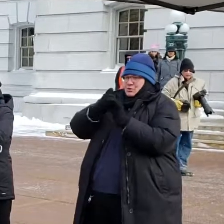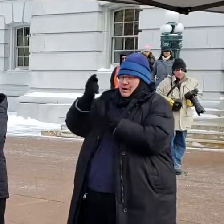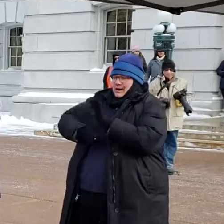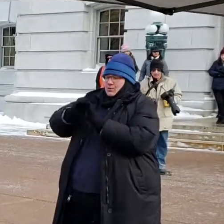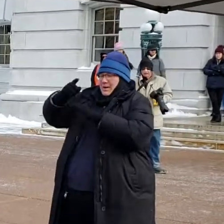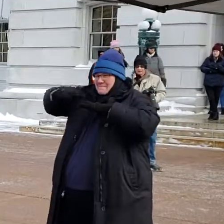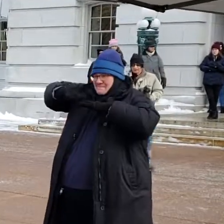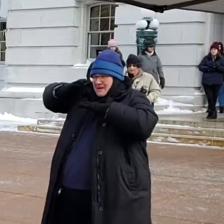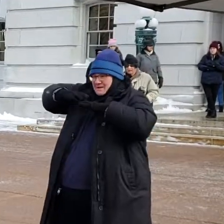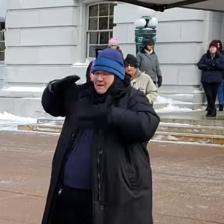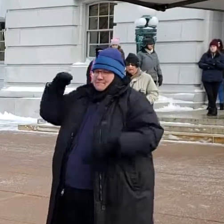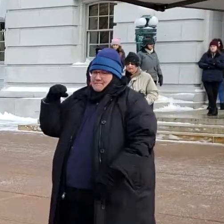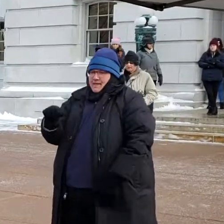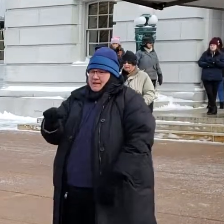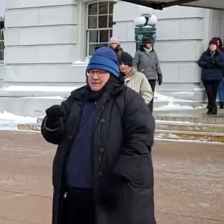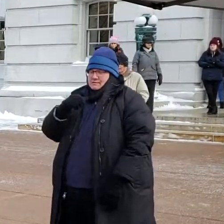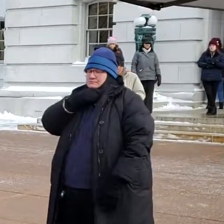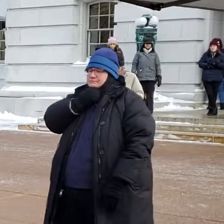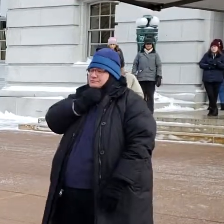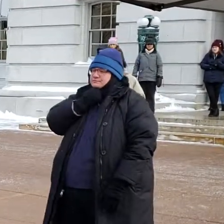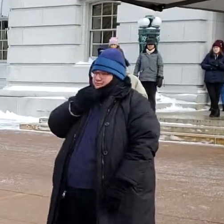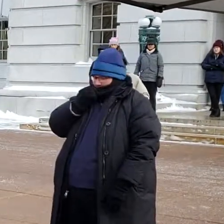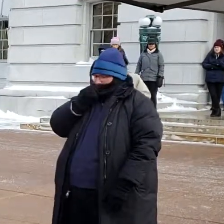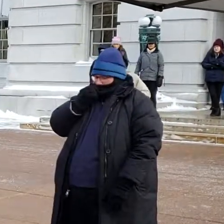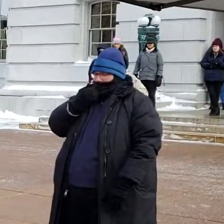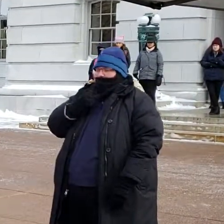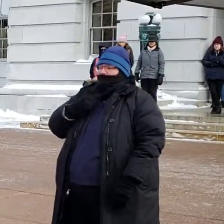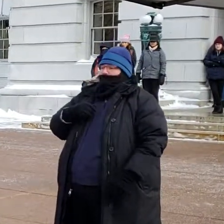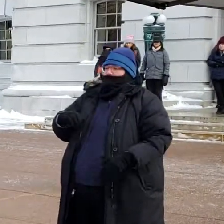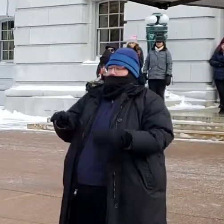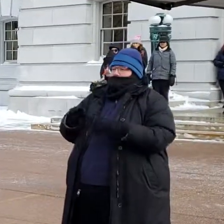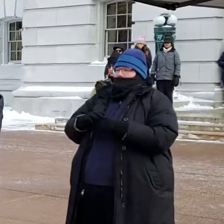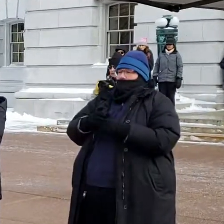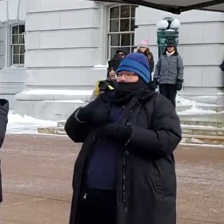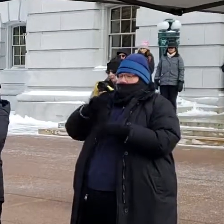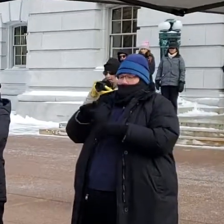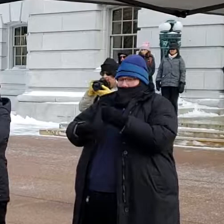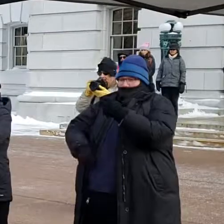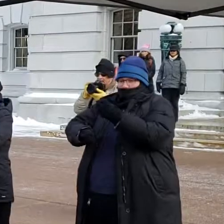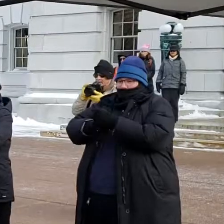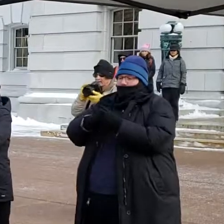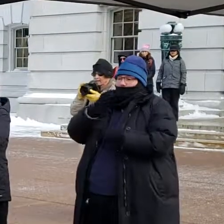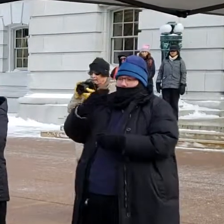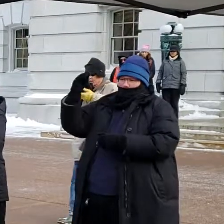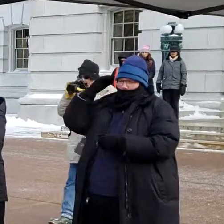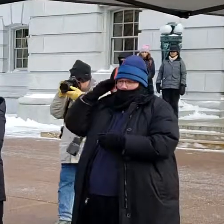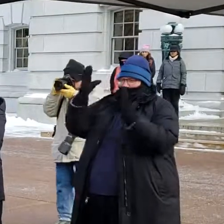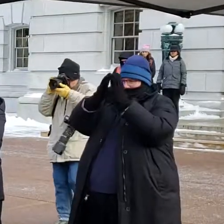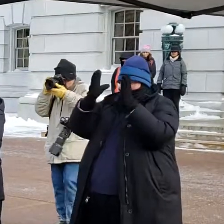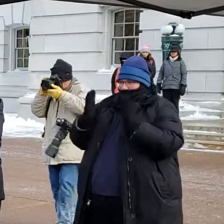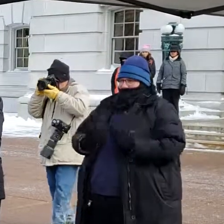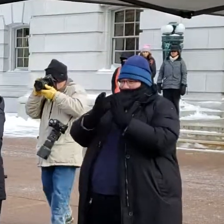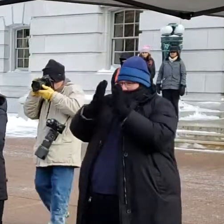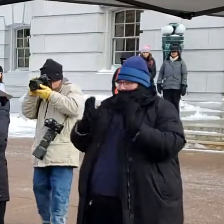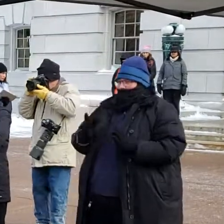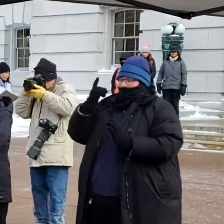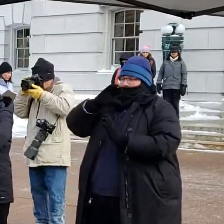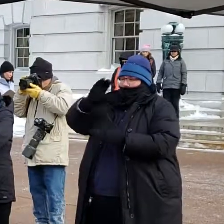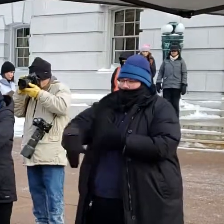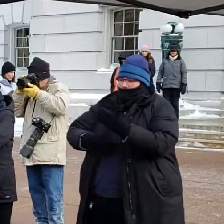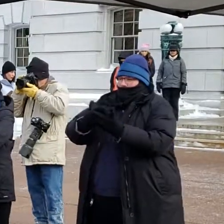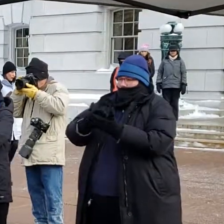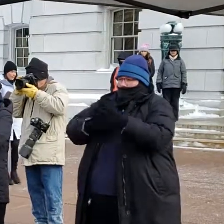no woman should be forced to stay in a toxic or dangerous environment because they can't afford the rent.